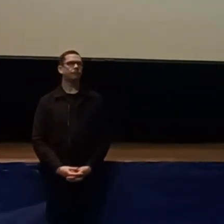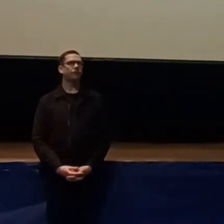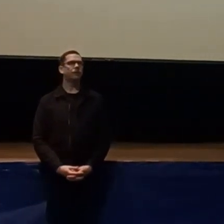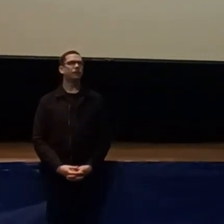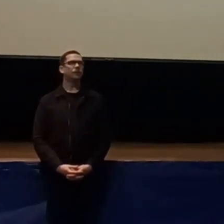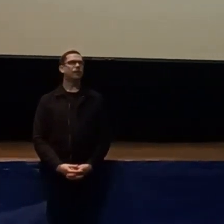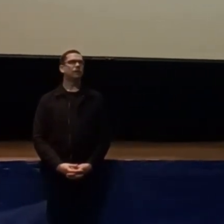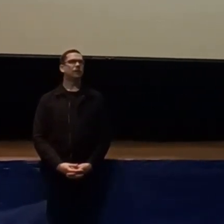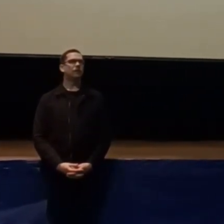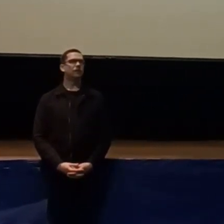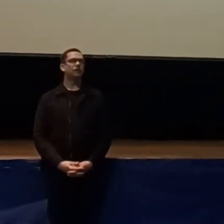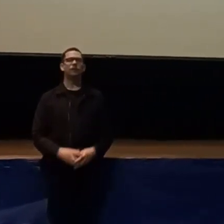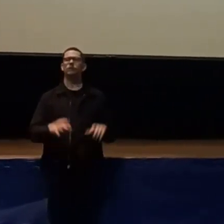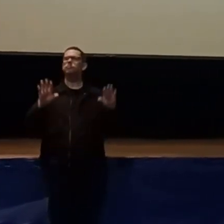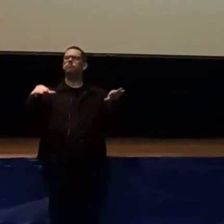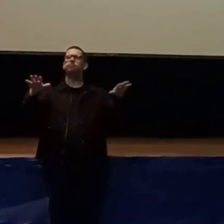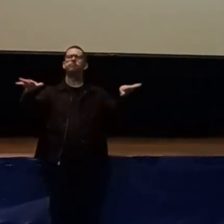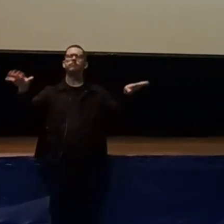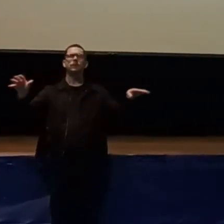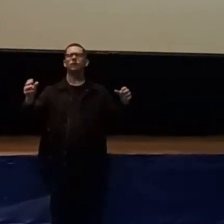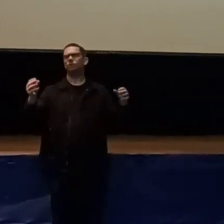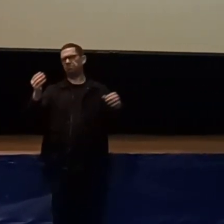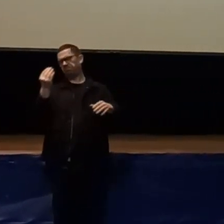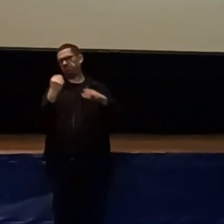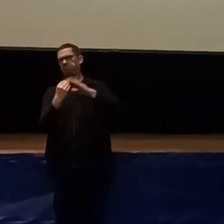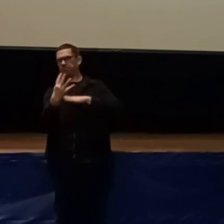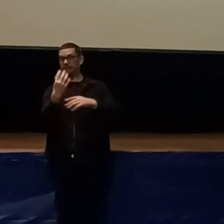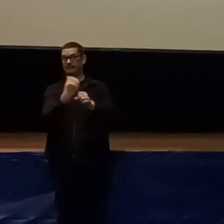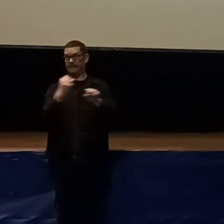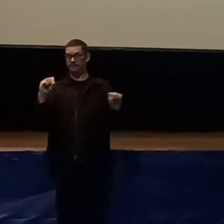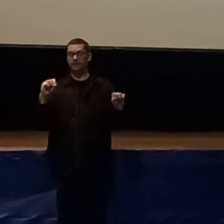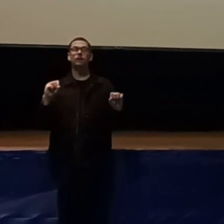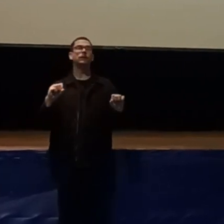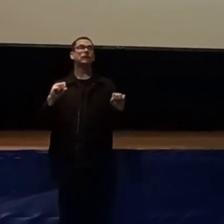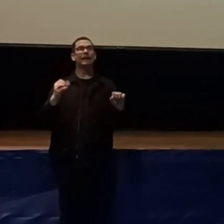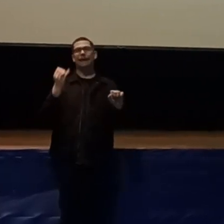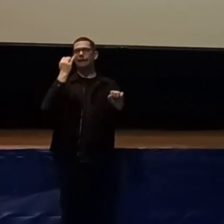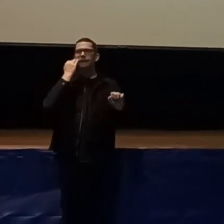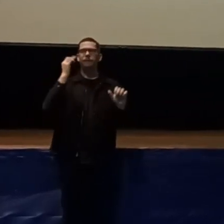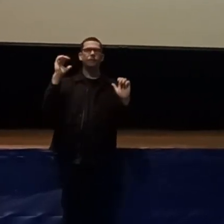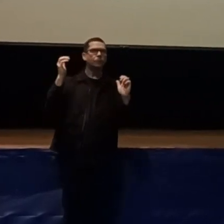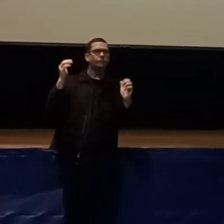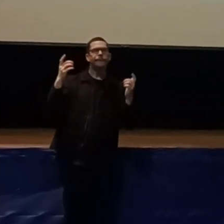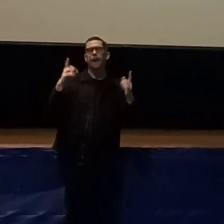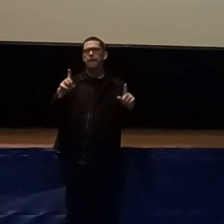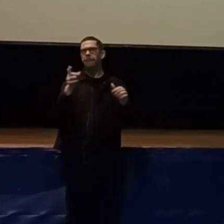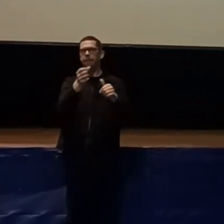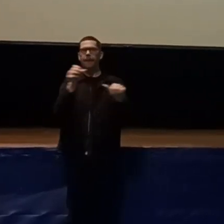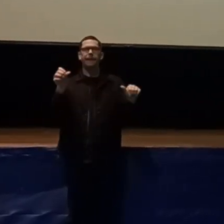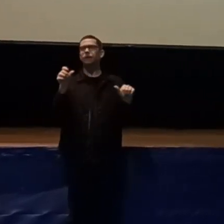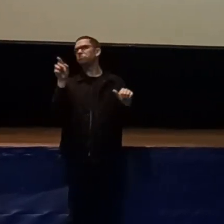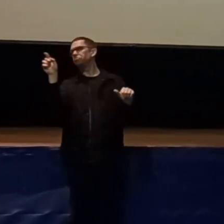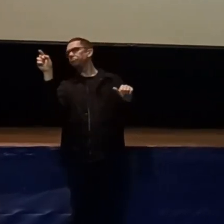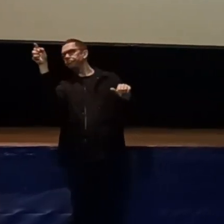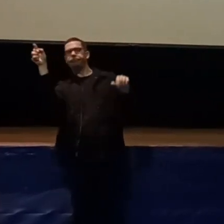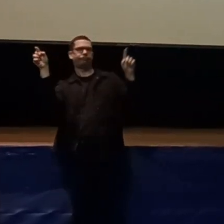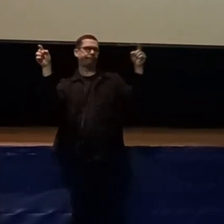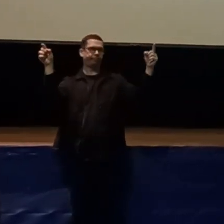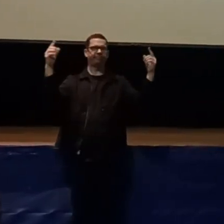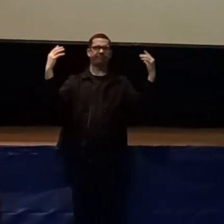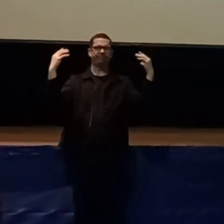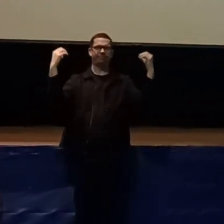Just a quick safety note. In the event of an emergency, the exits are